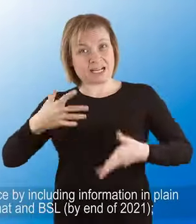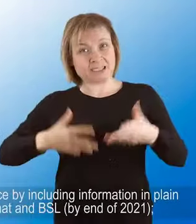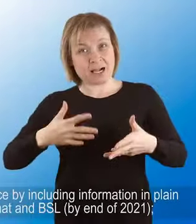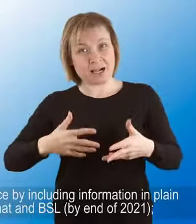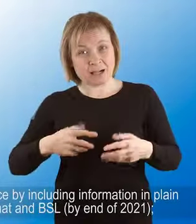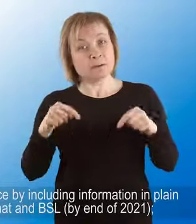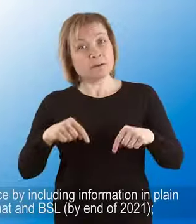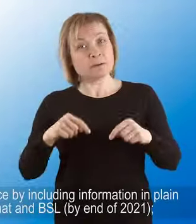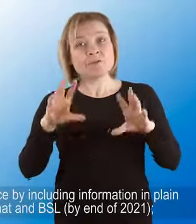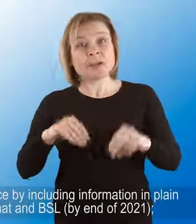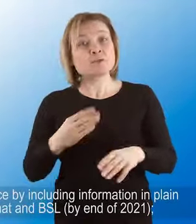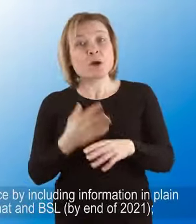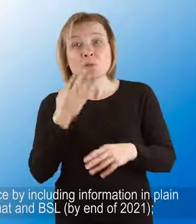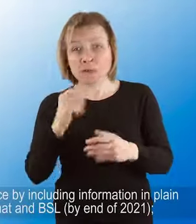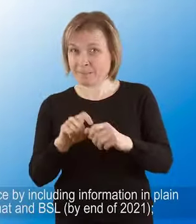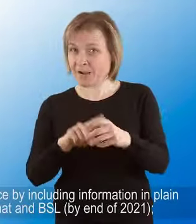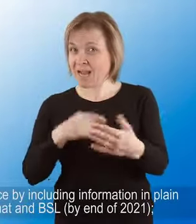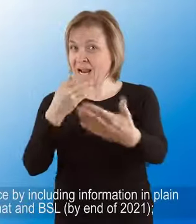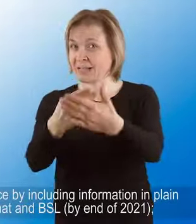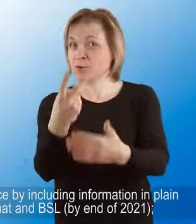of 2021.